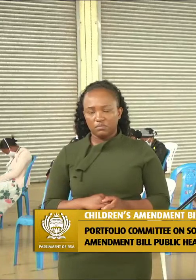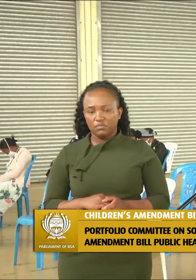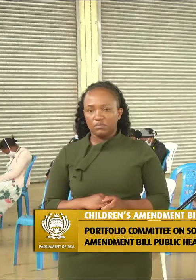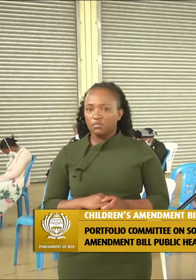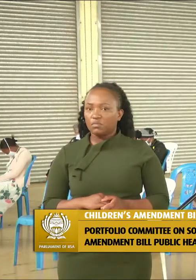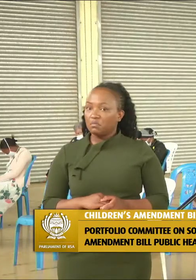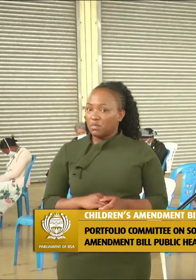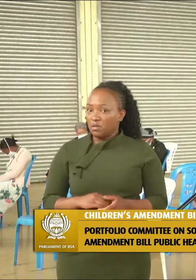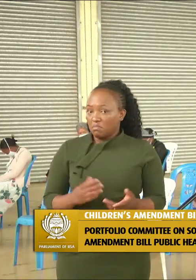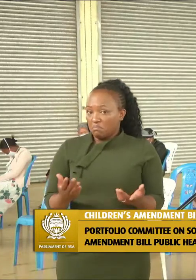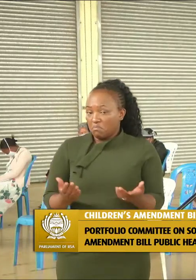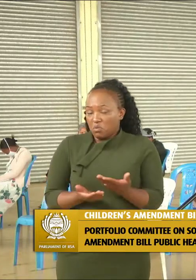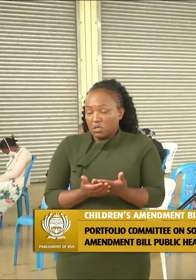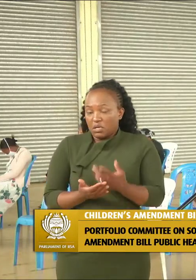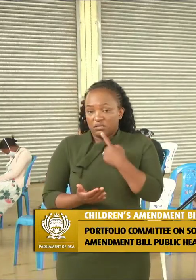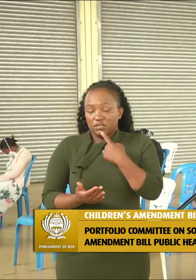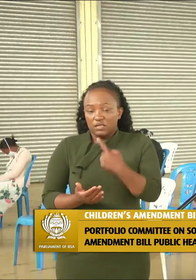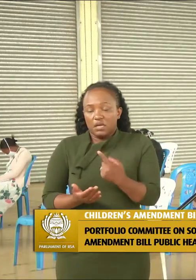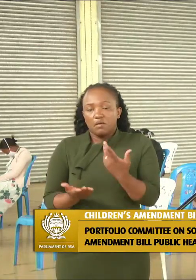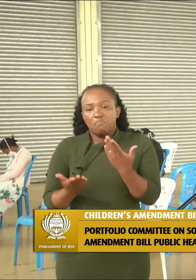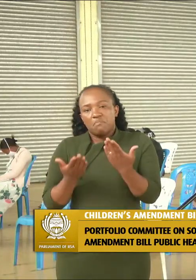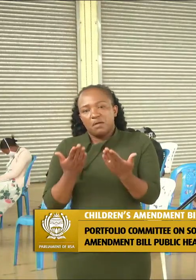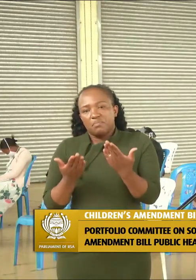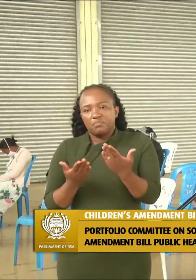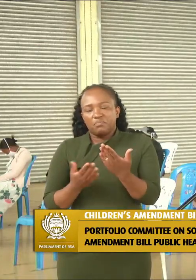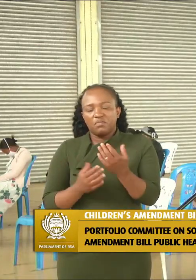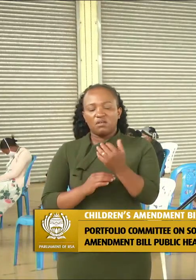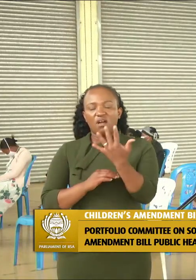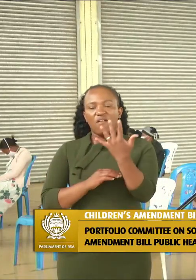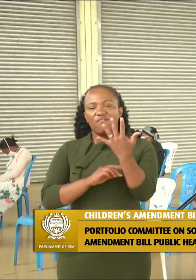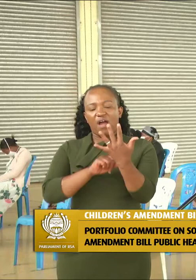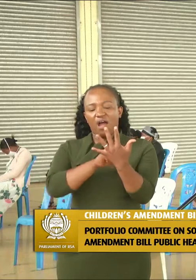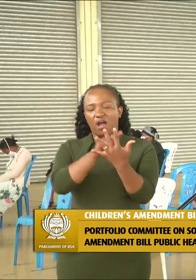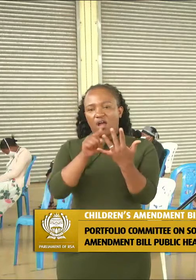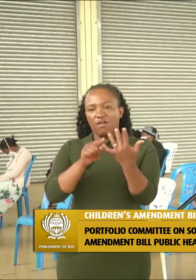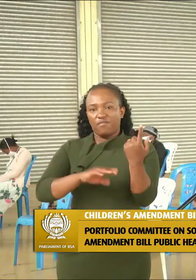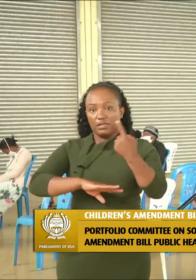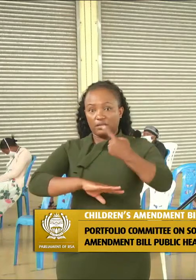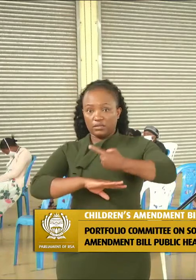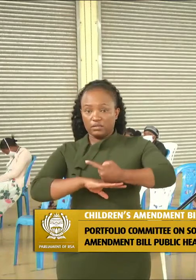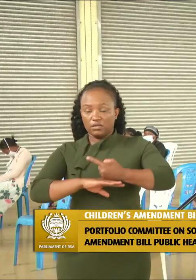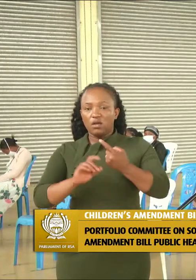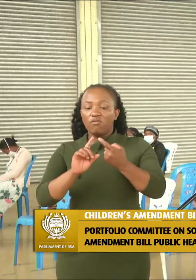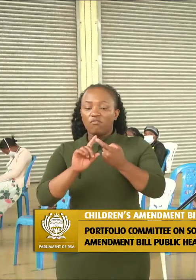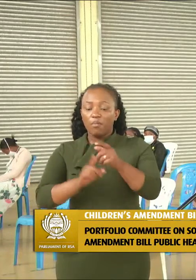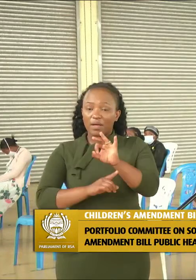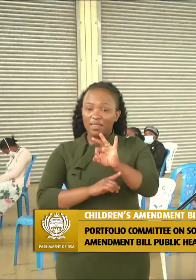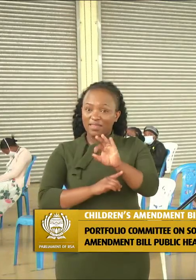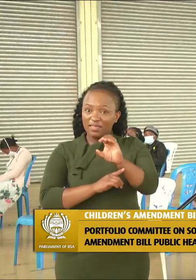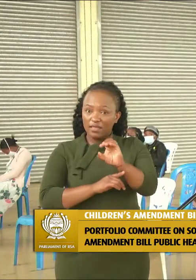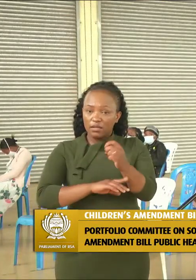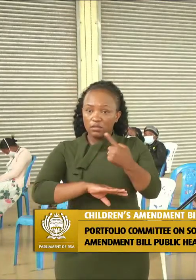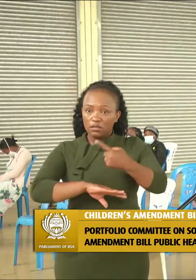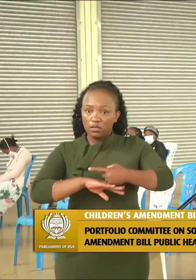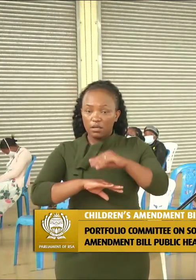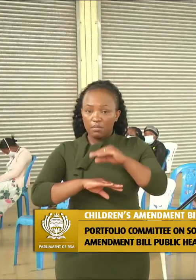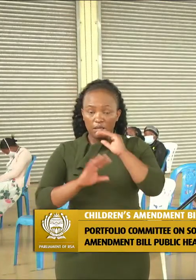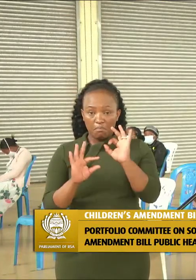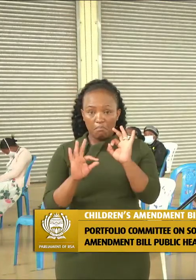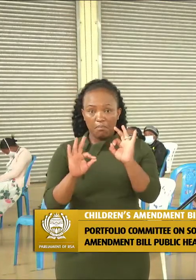days? Bungathi isikhathi esinjani leso esiyizinsuku ezinhlanu